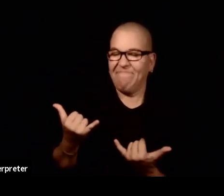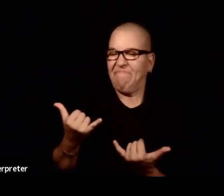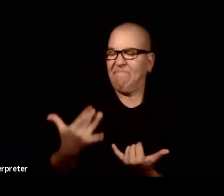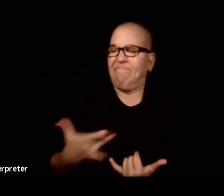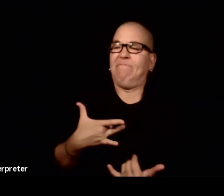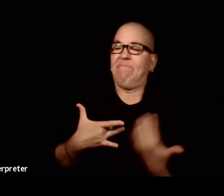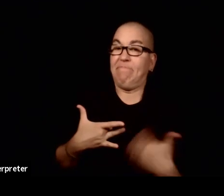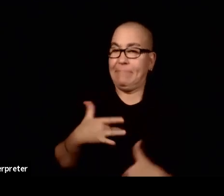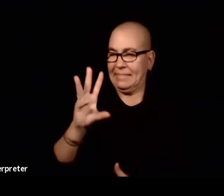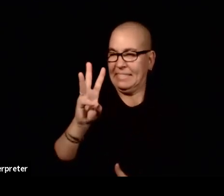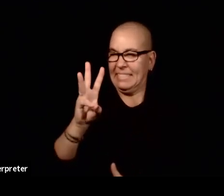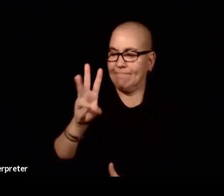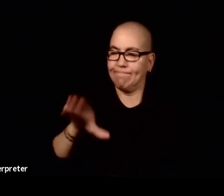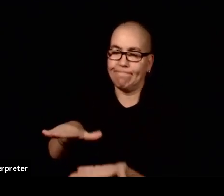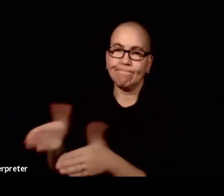yesterday.